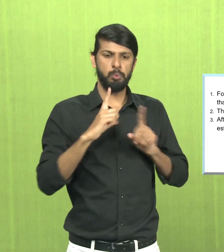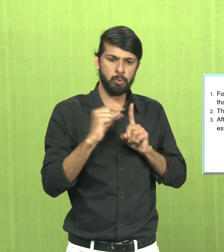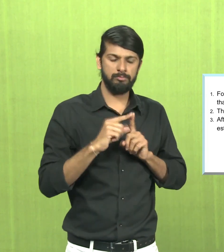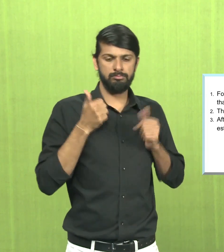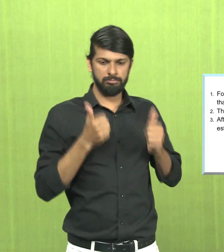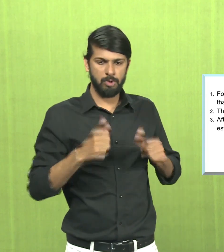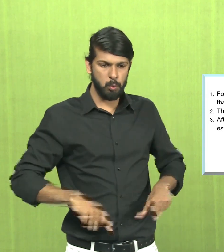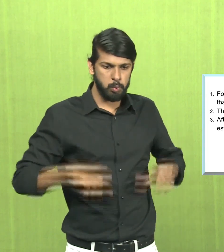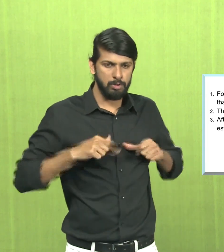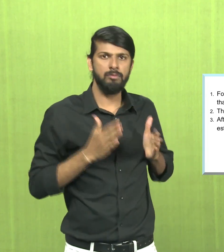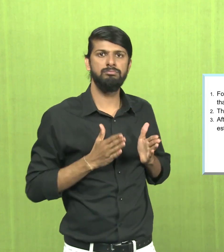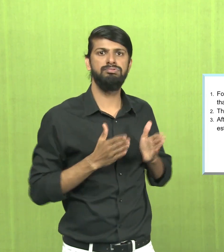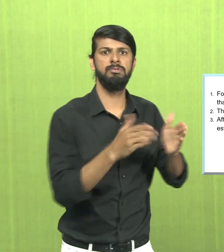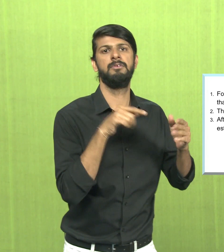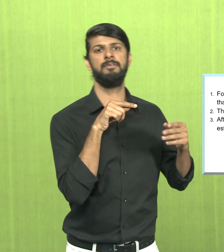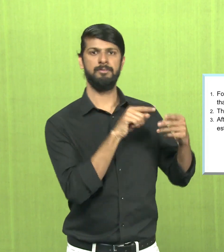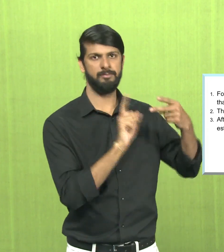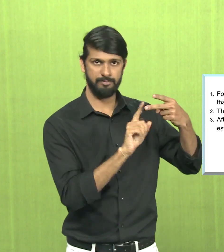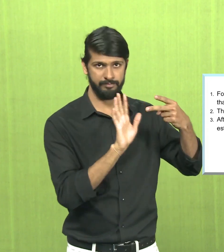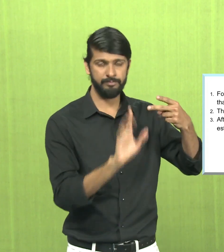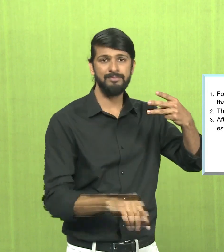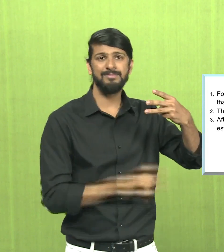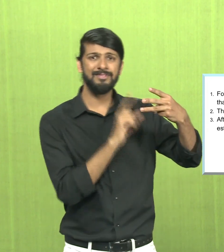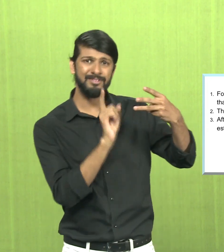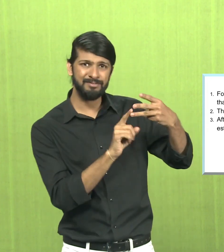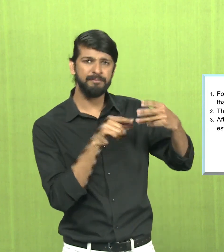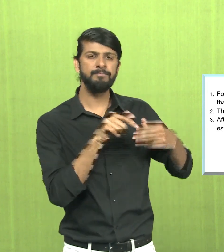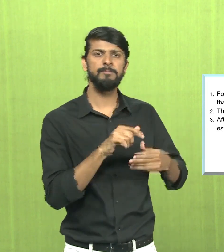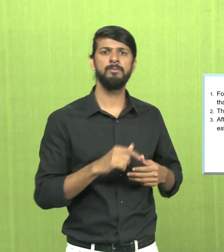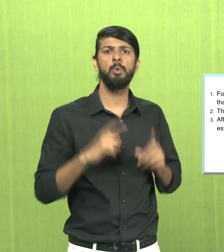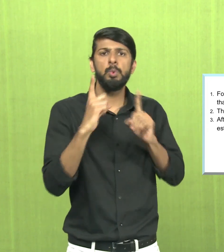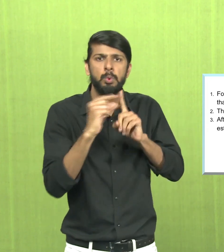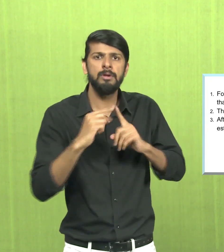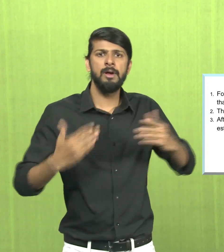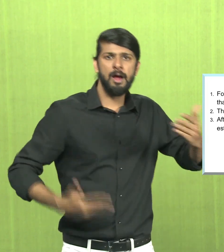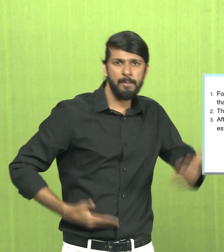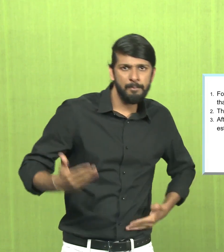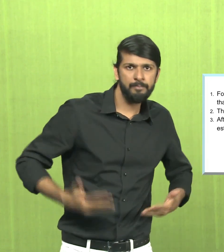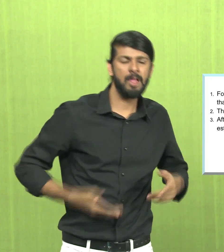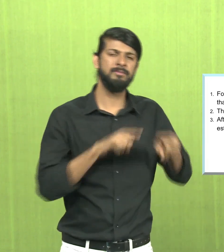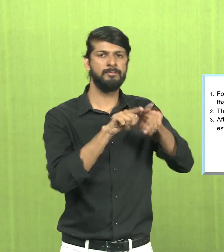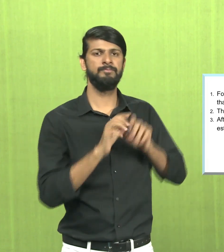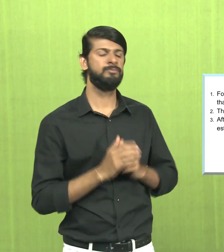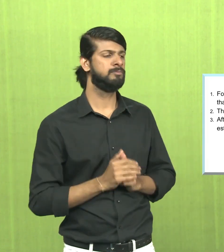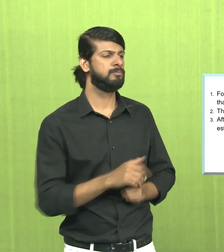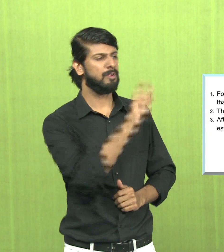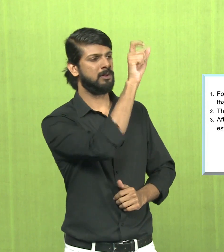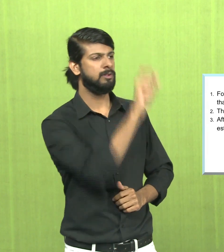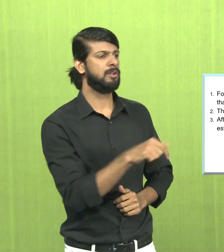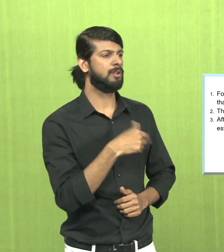is also knowledge, but is that right knowledge? No. Then right conduct, that is our